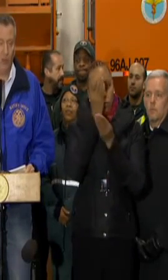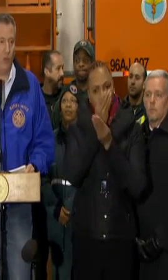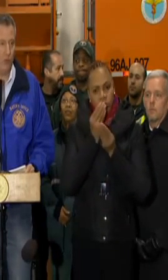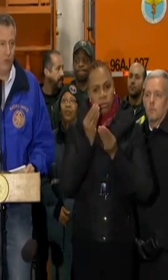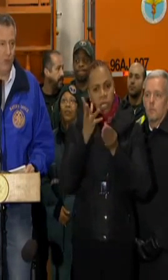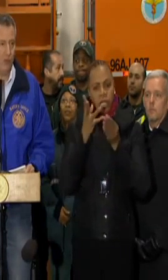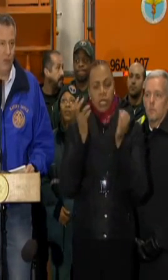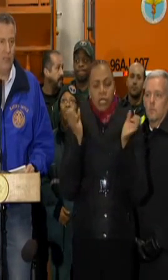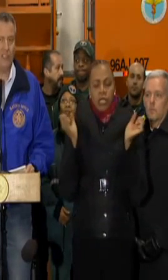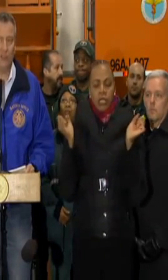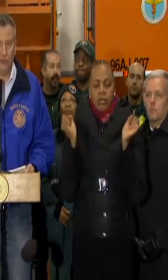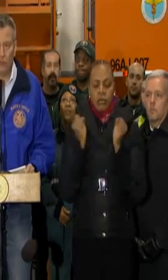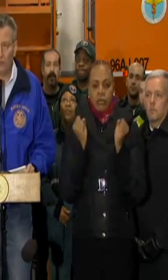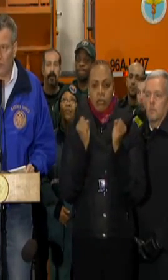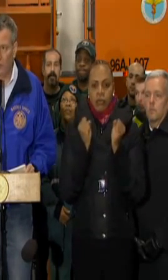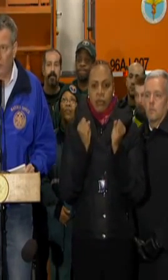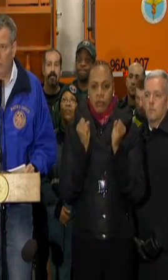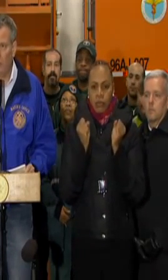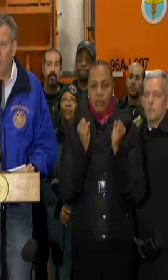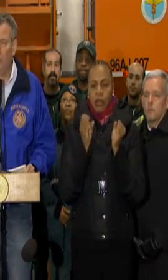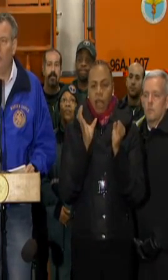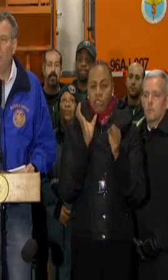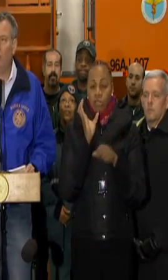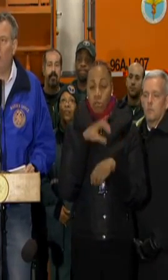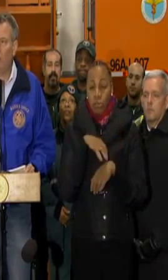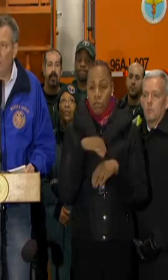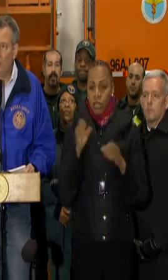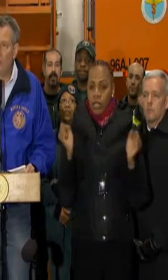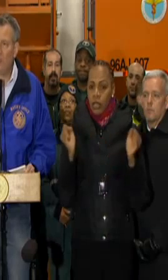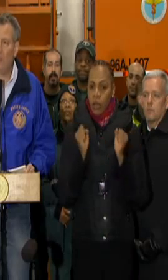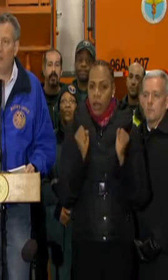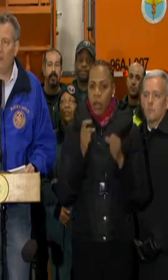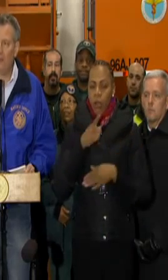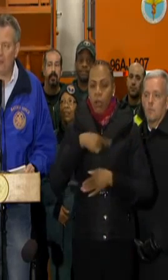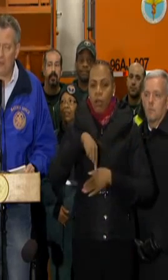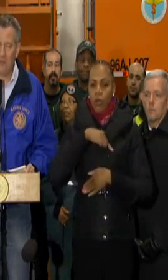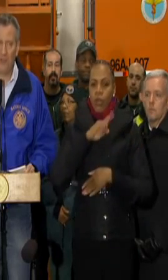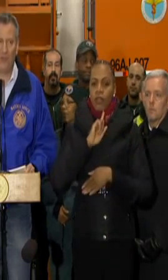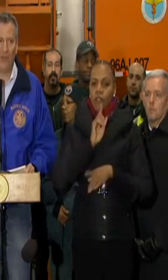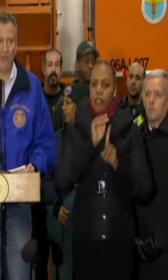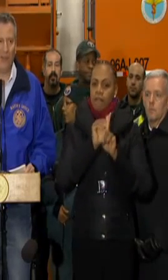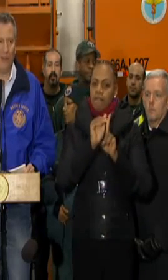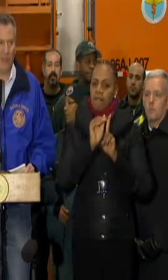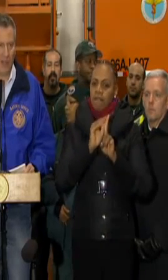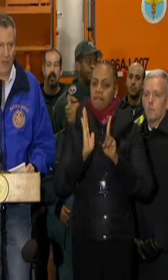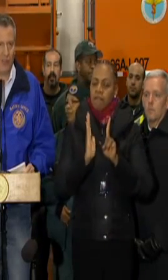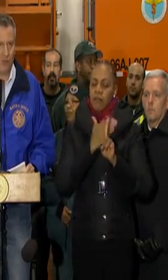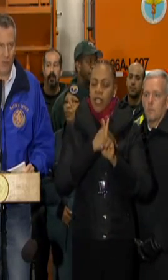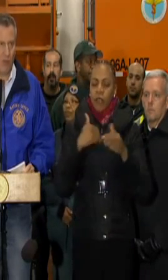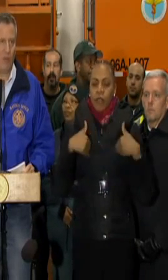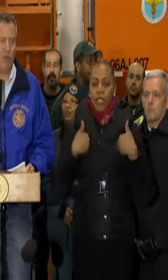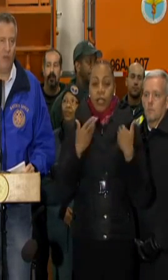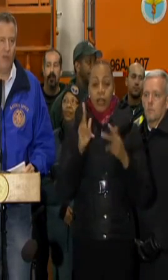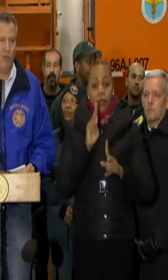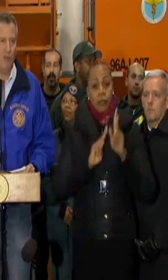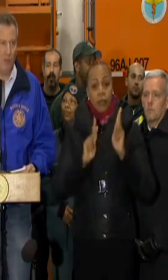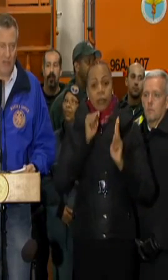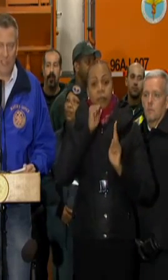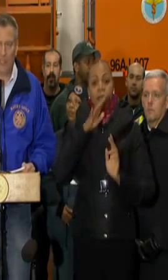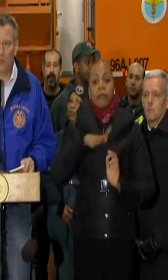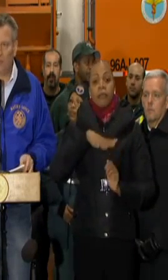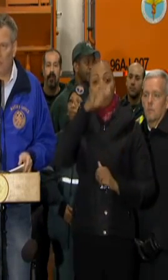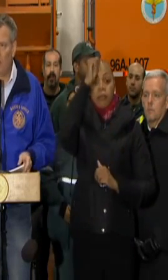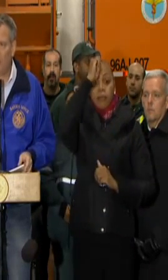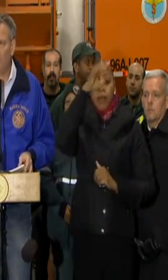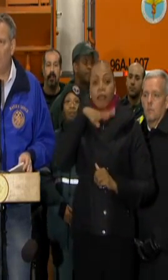very cold. It's unusually cold. We are urging our young people and our parents to remember the